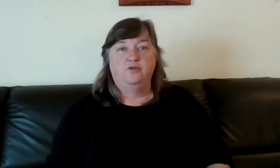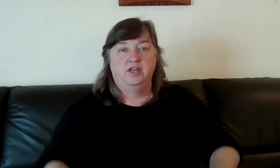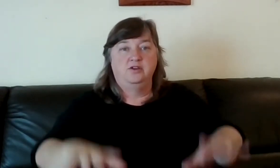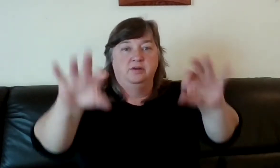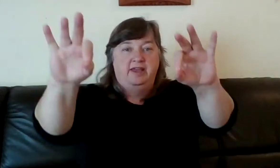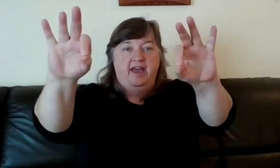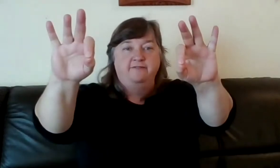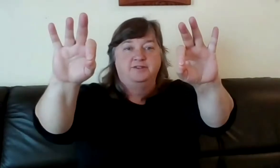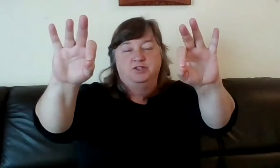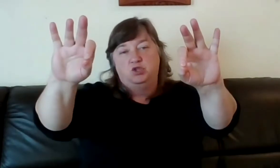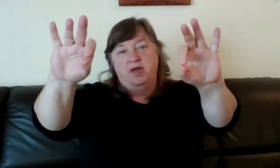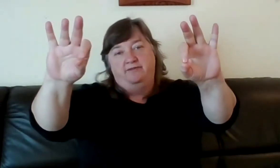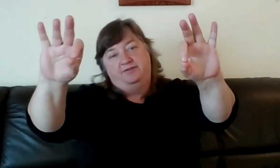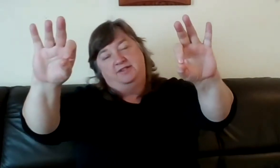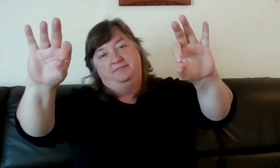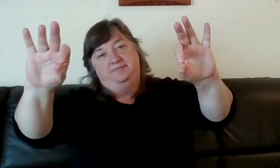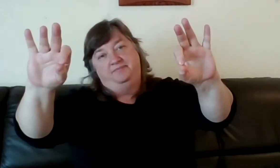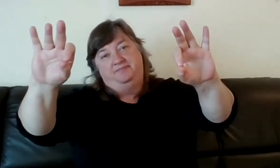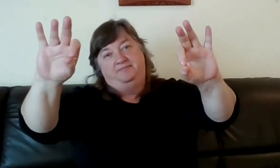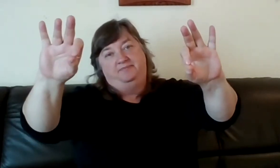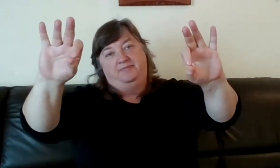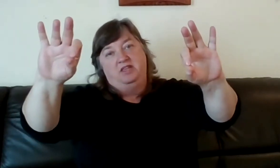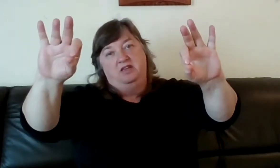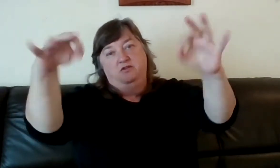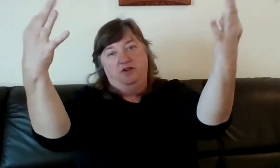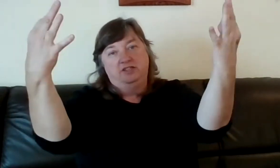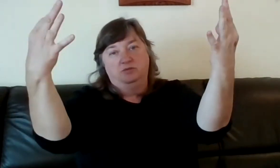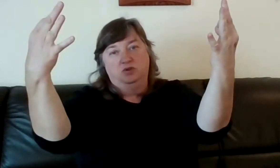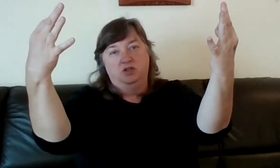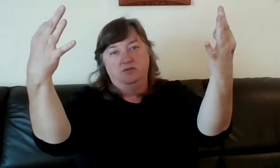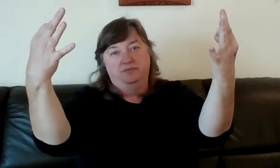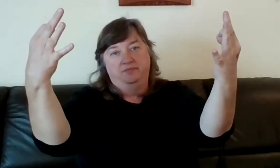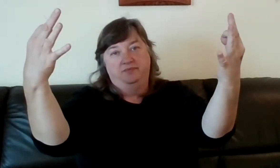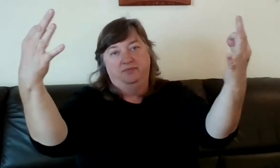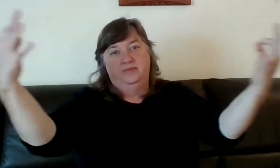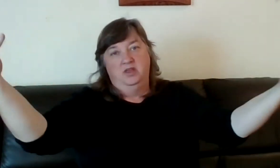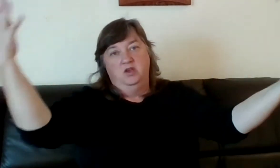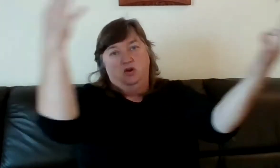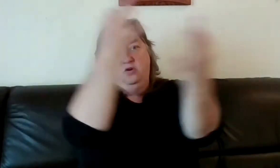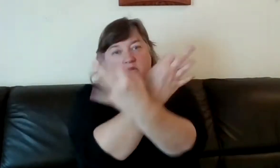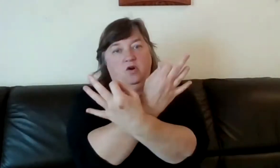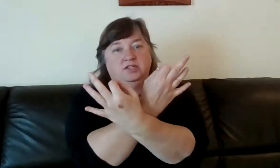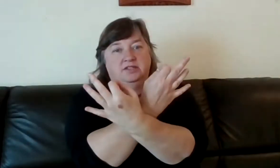Free, you're going to make F's, two F's. Face them toward you. Cross